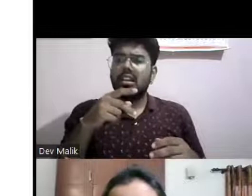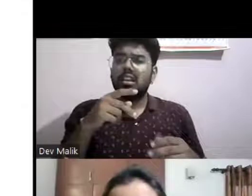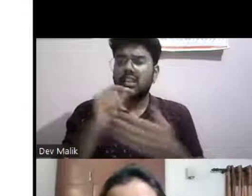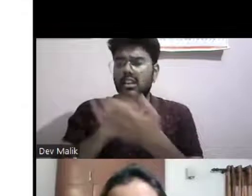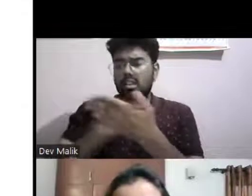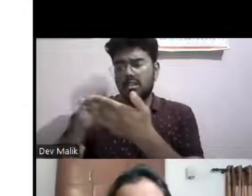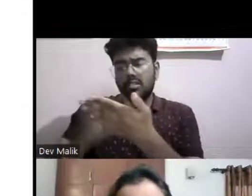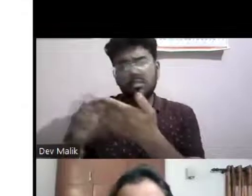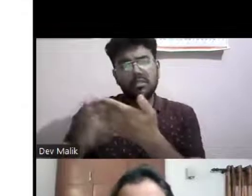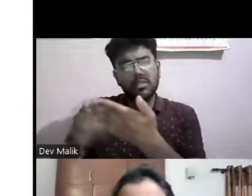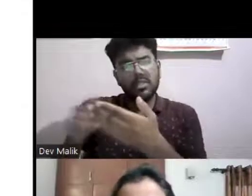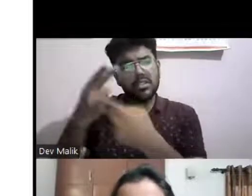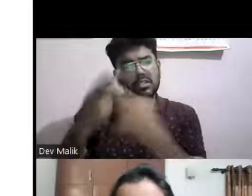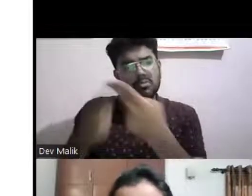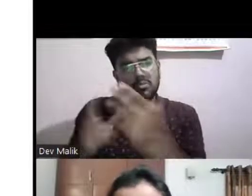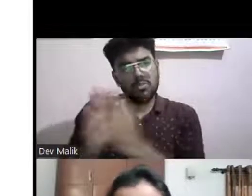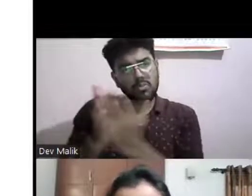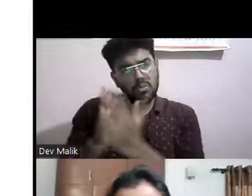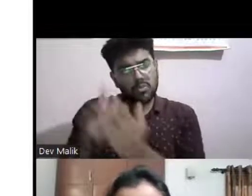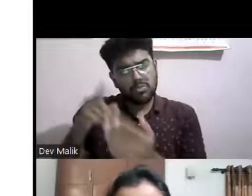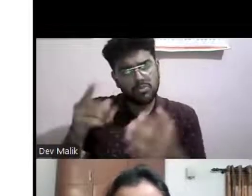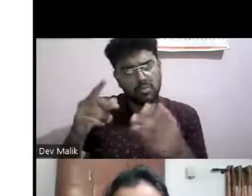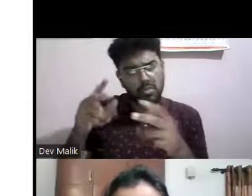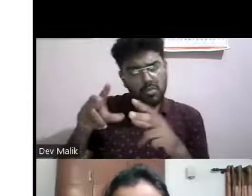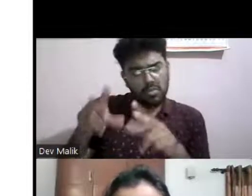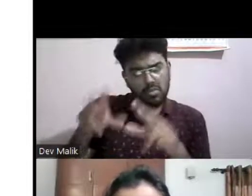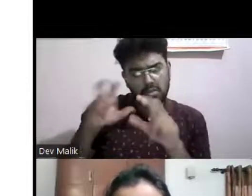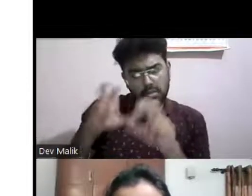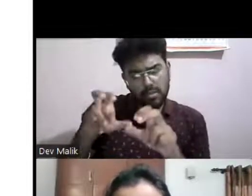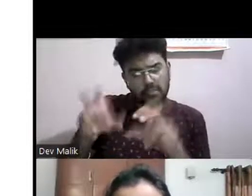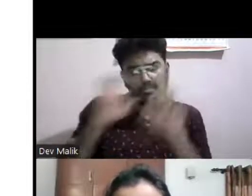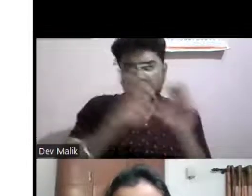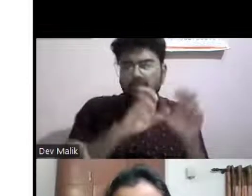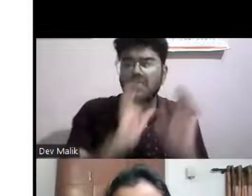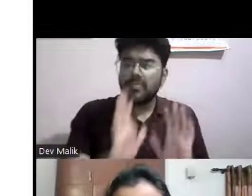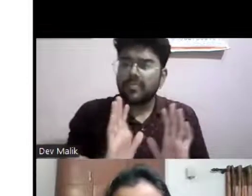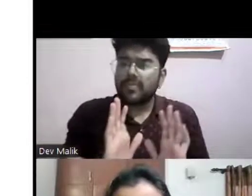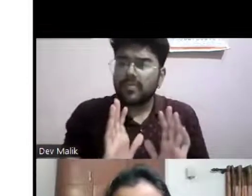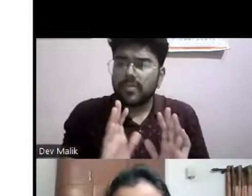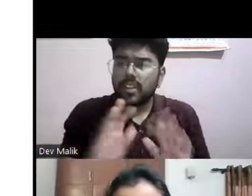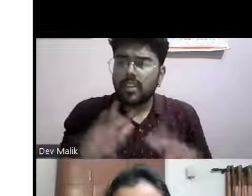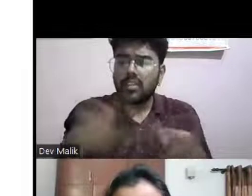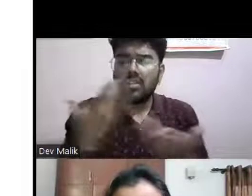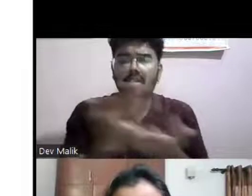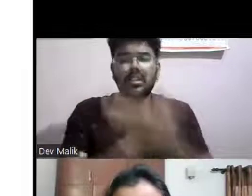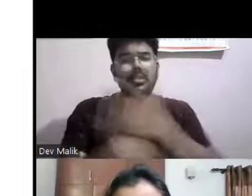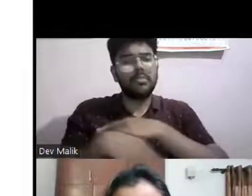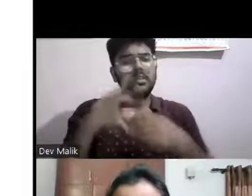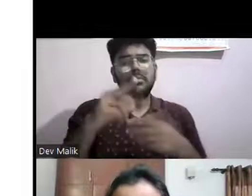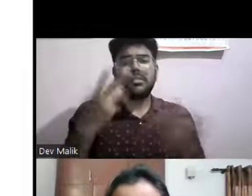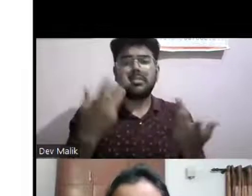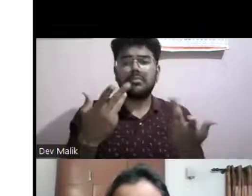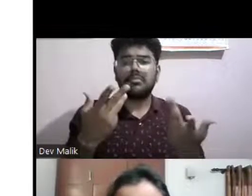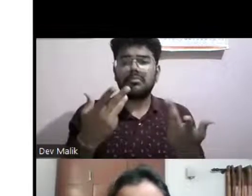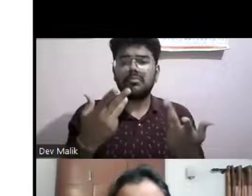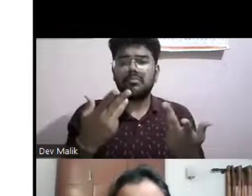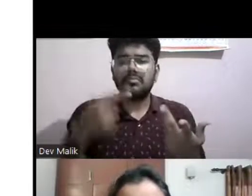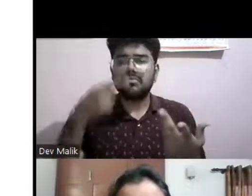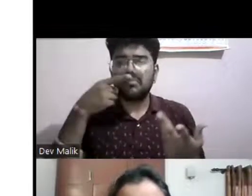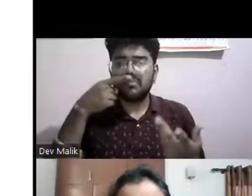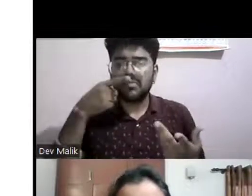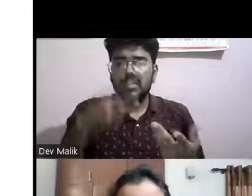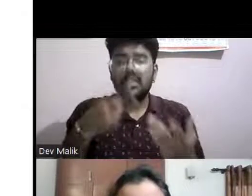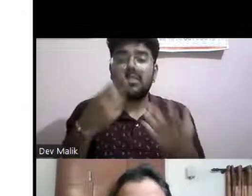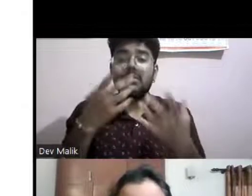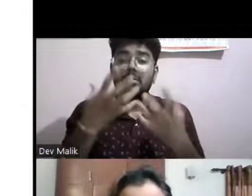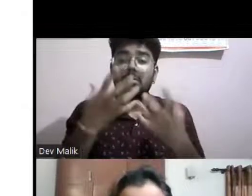trying to involve people with that disability in the process of filmmaking? Is something that one needs to look